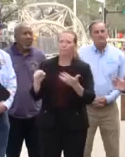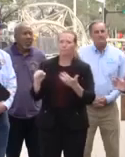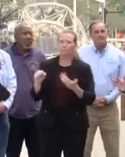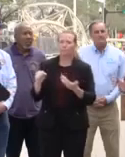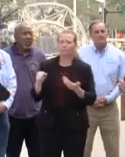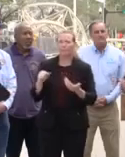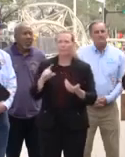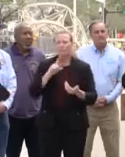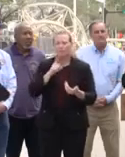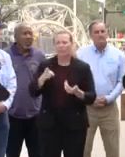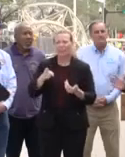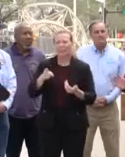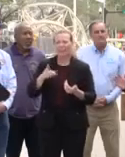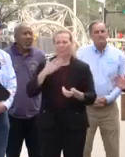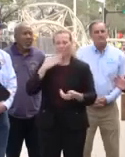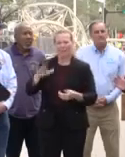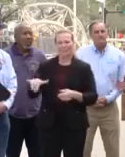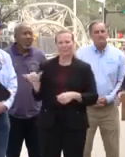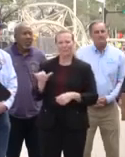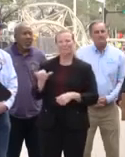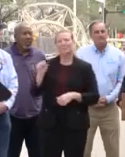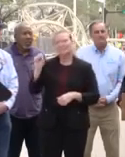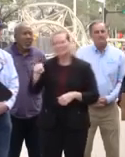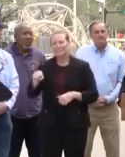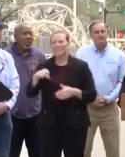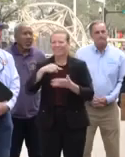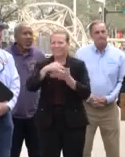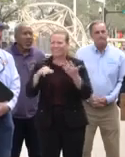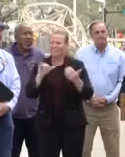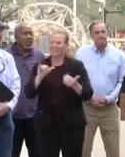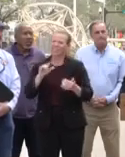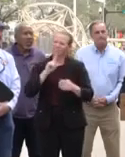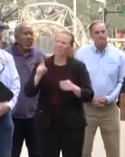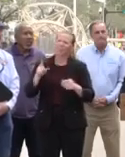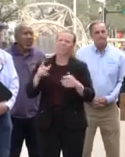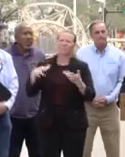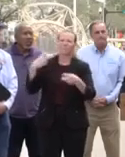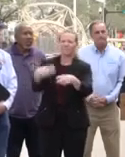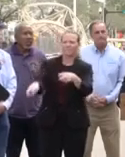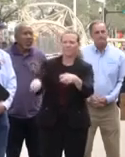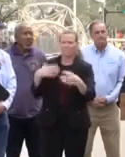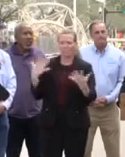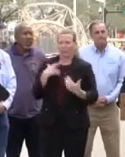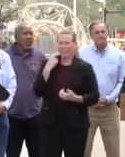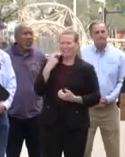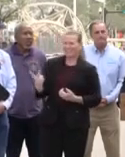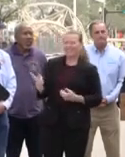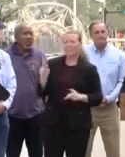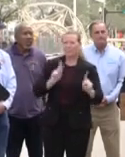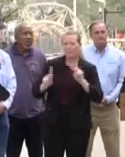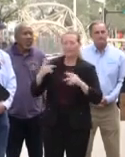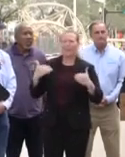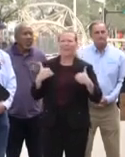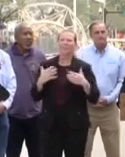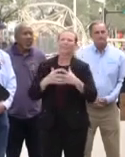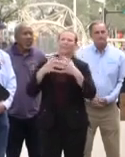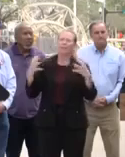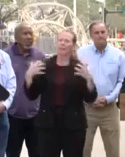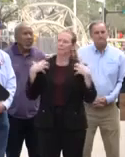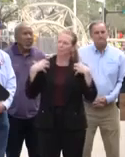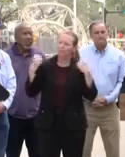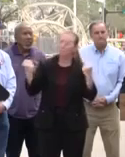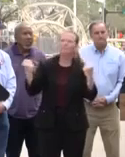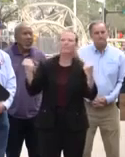bad, too. So yes, these things are very tough. What I see is people have a lot of resilience. I